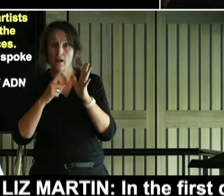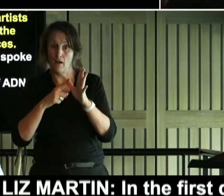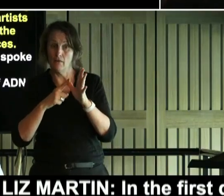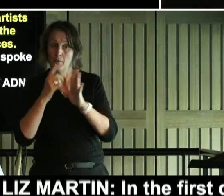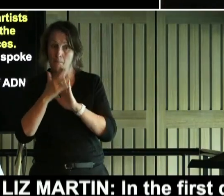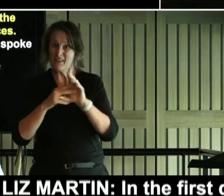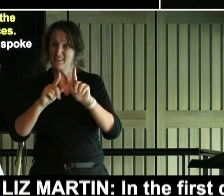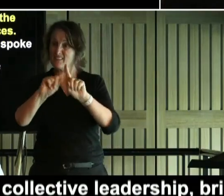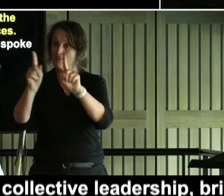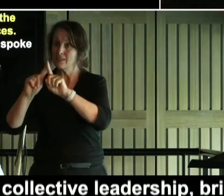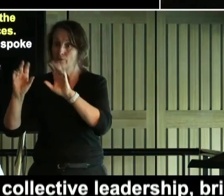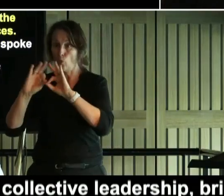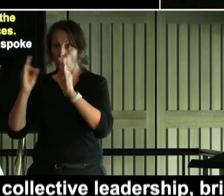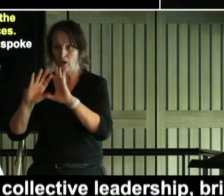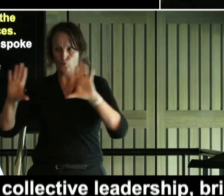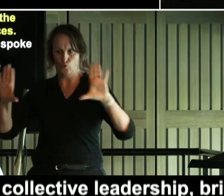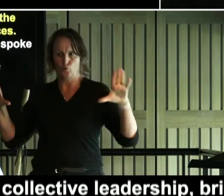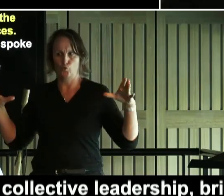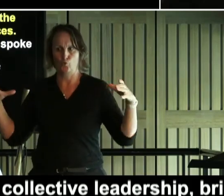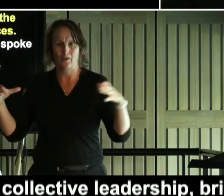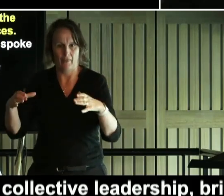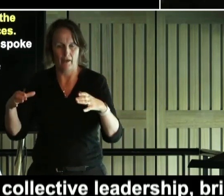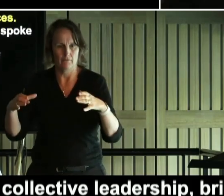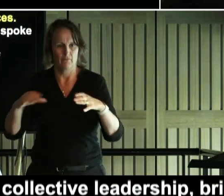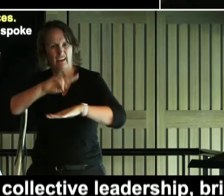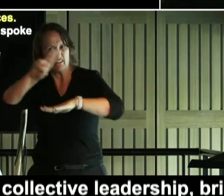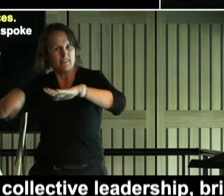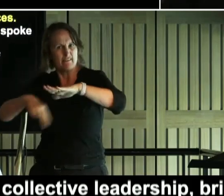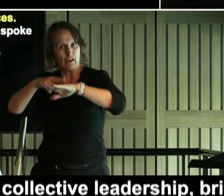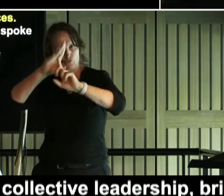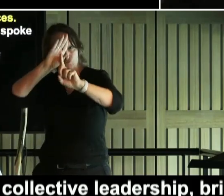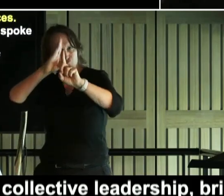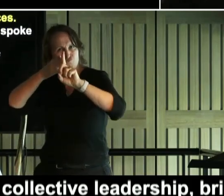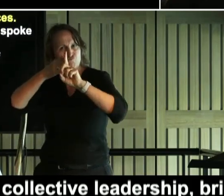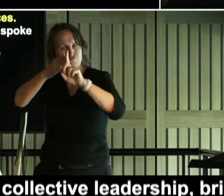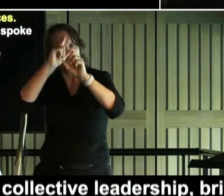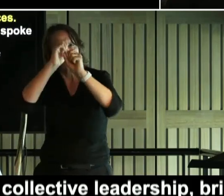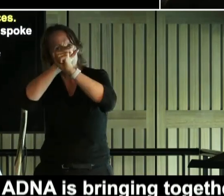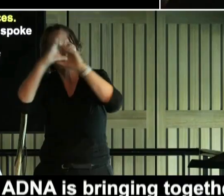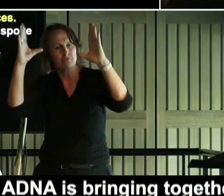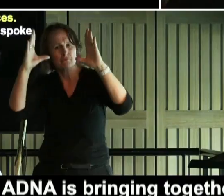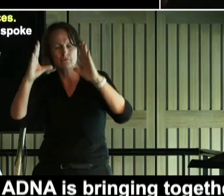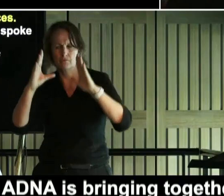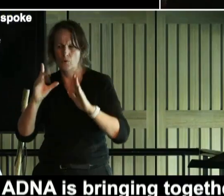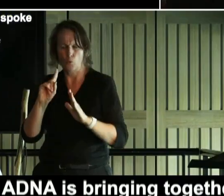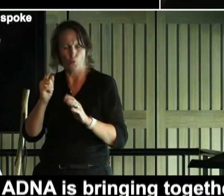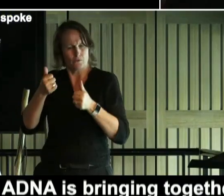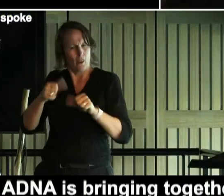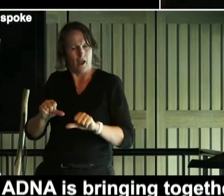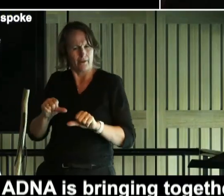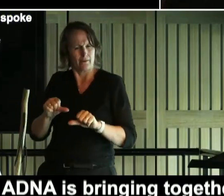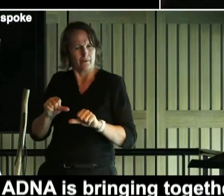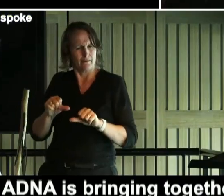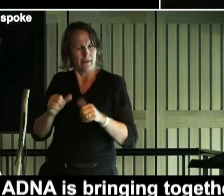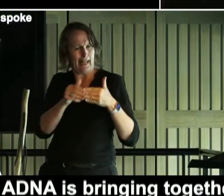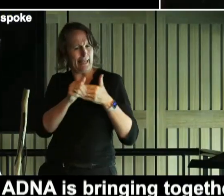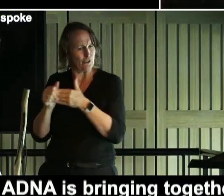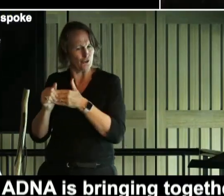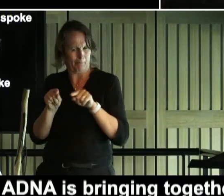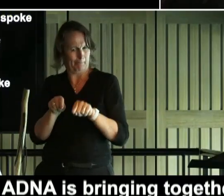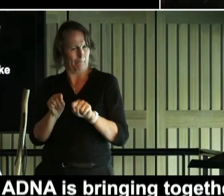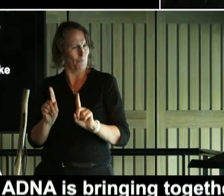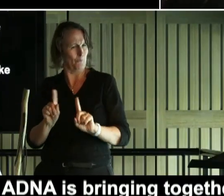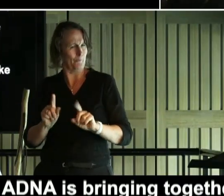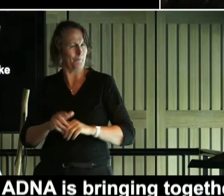multiple organisations to build a national vision for disability arts. What does leadership look like when it's shared and